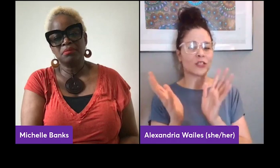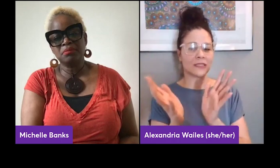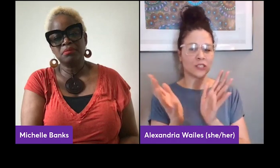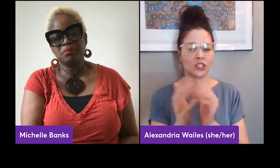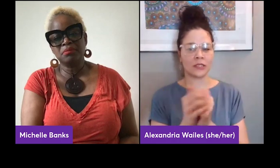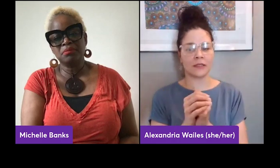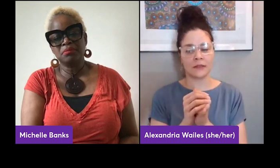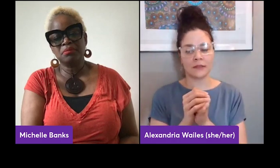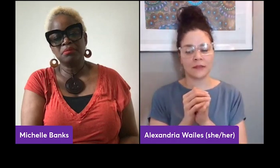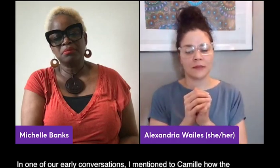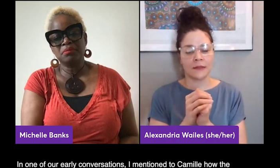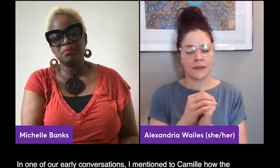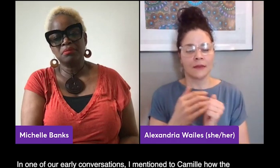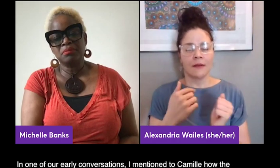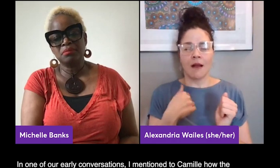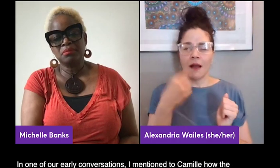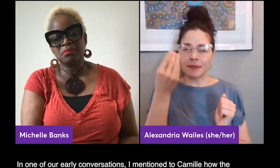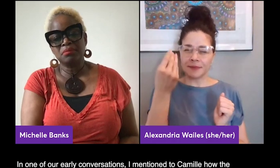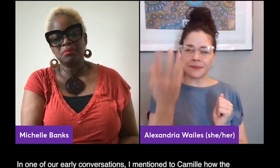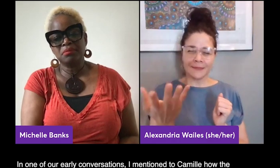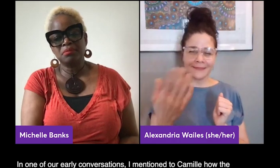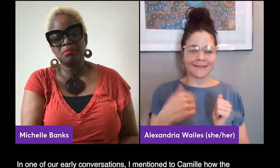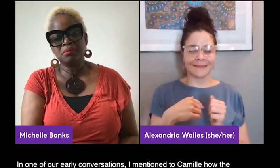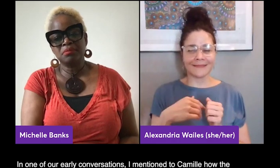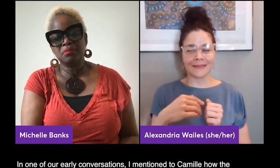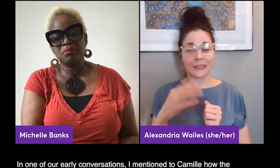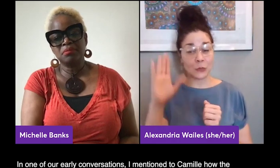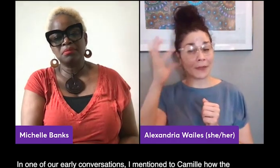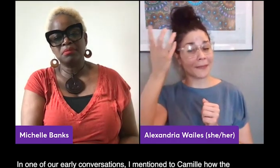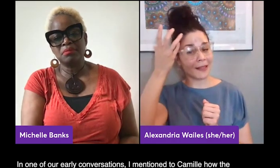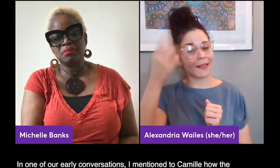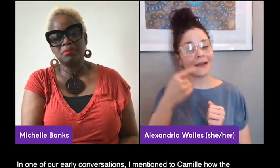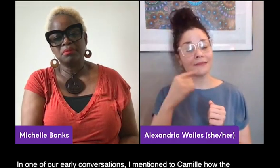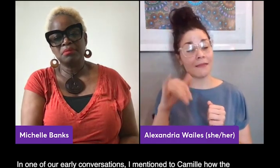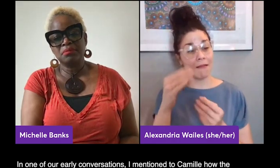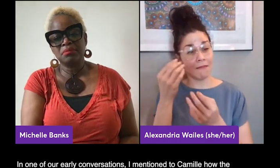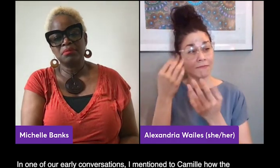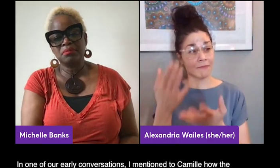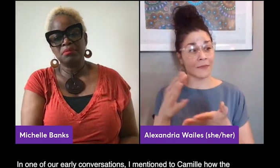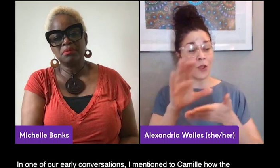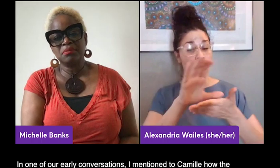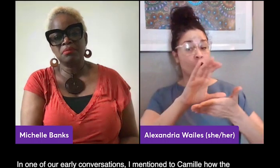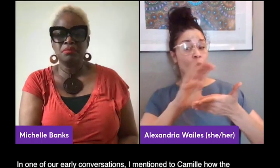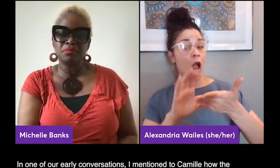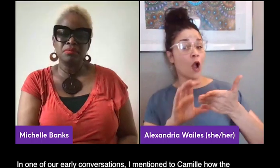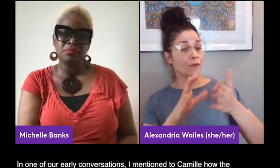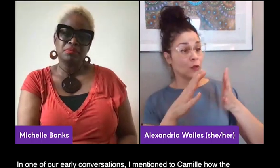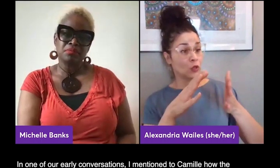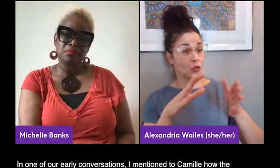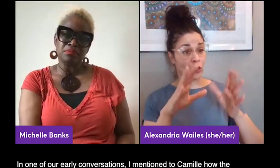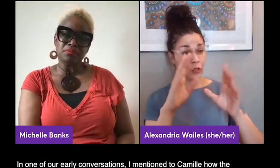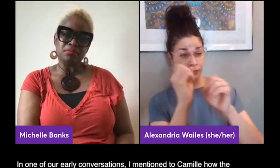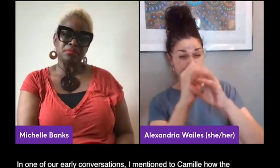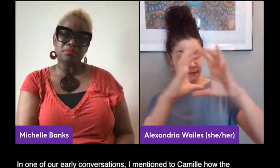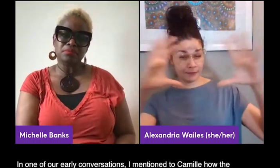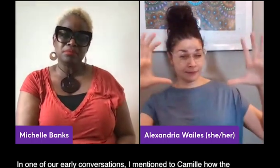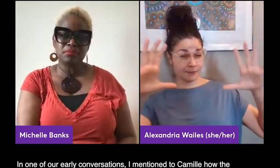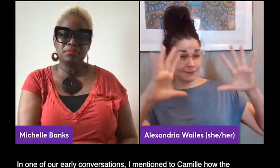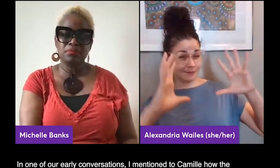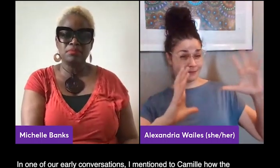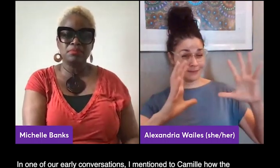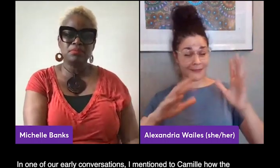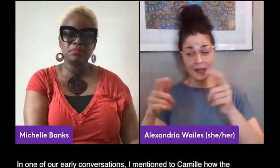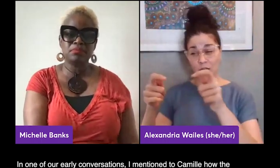as a director. In one of our early conversations, I mentioned to Camille how the